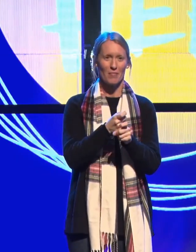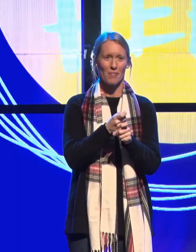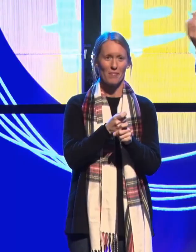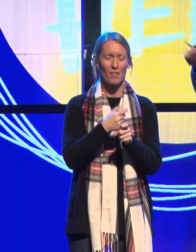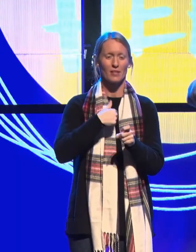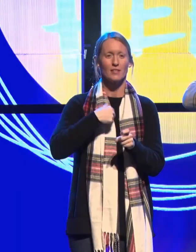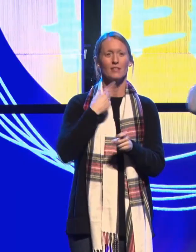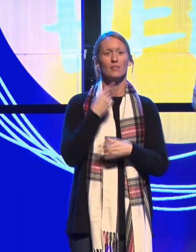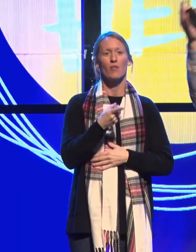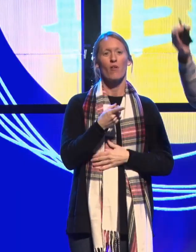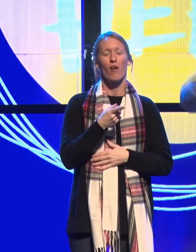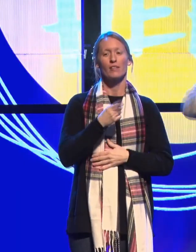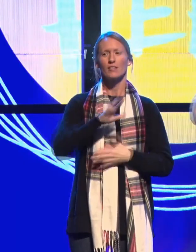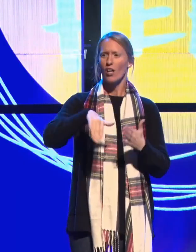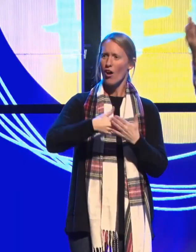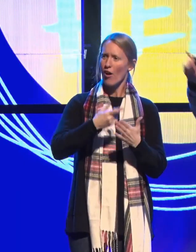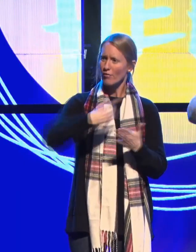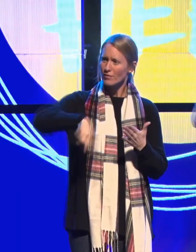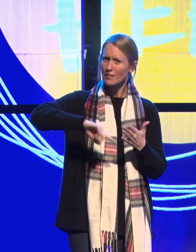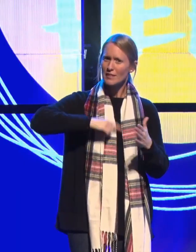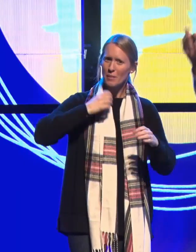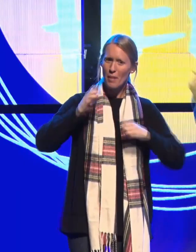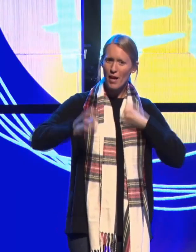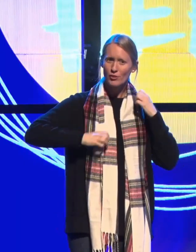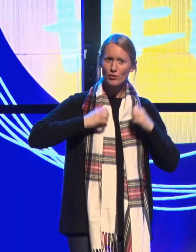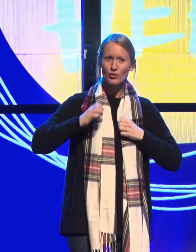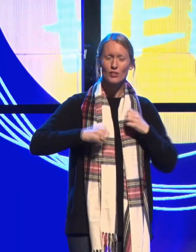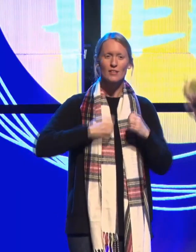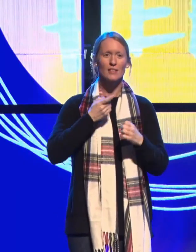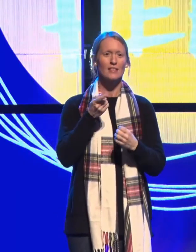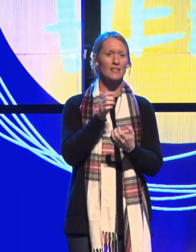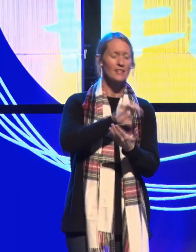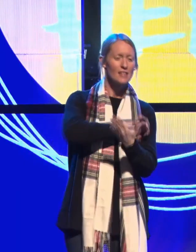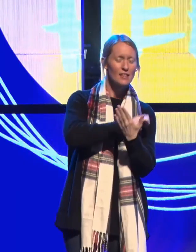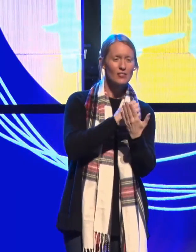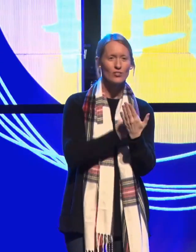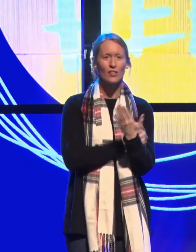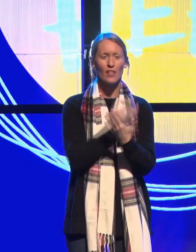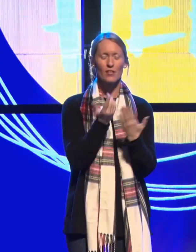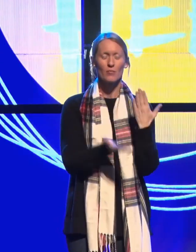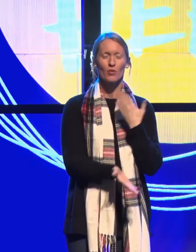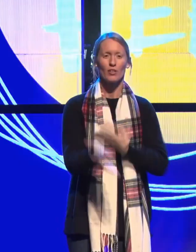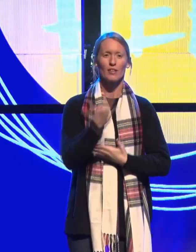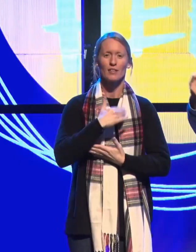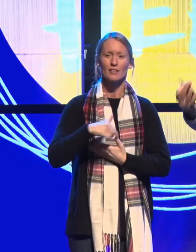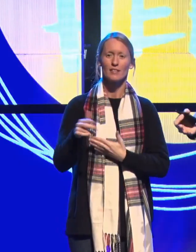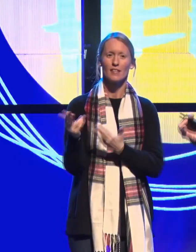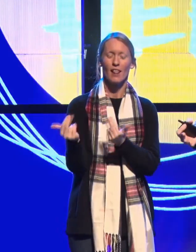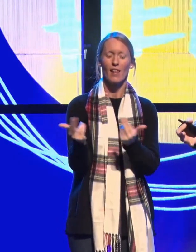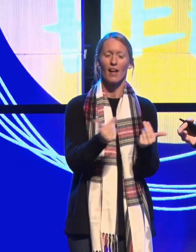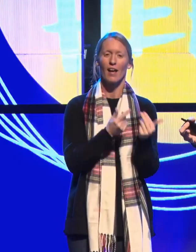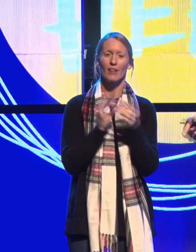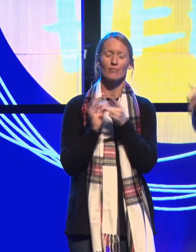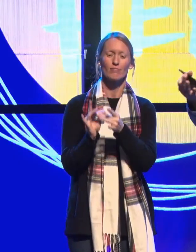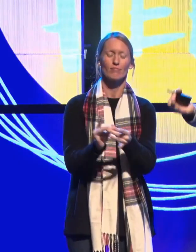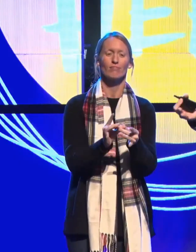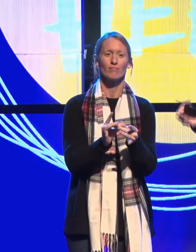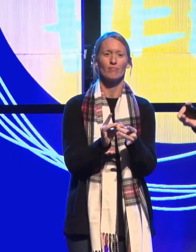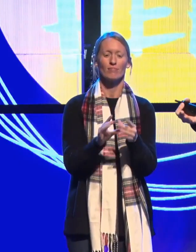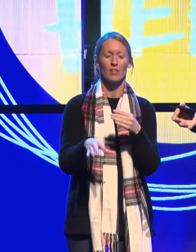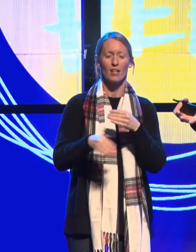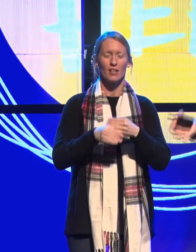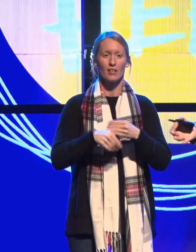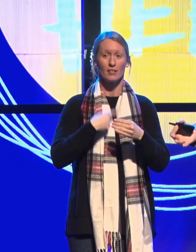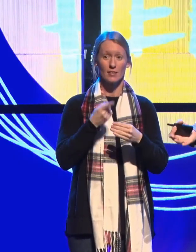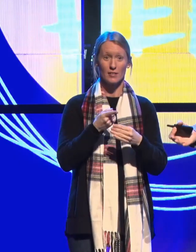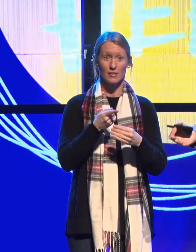I could tell you all needed some energy this morning, so I'm trying to give you some laughs to go with this, right? Plus, when you tell people they're the devil, you really want to make